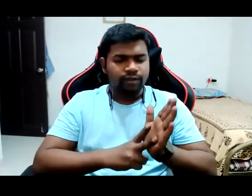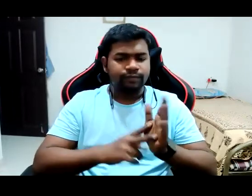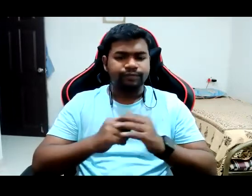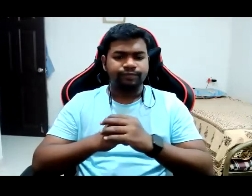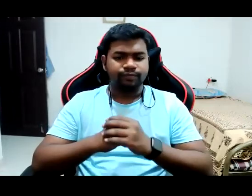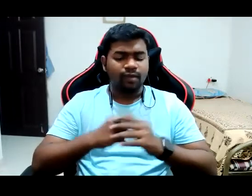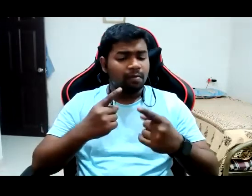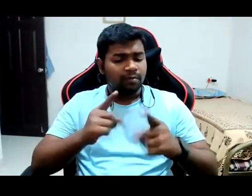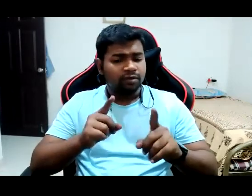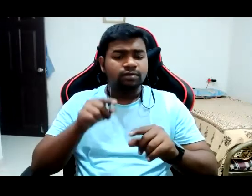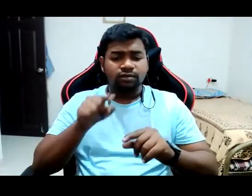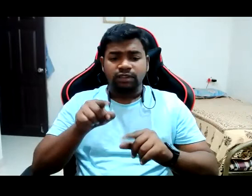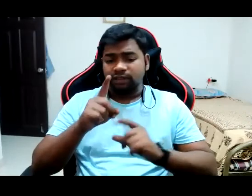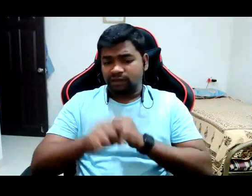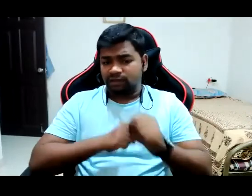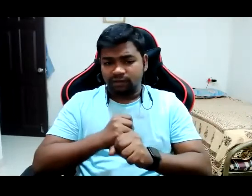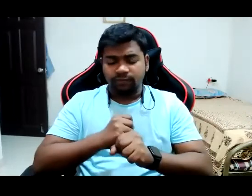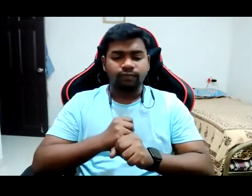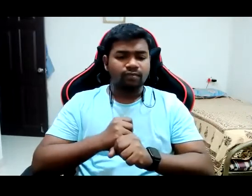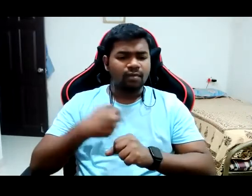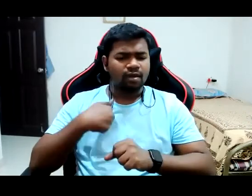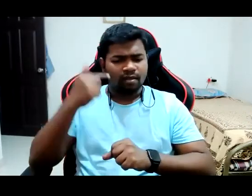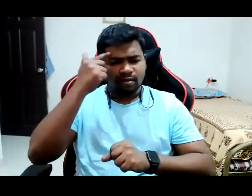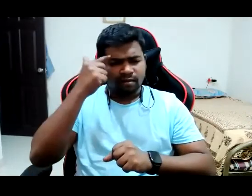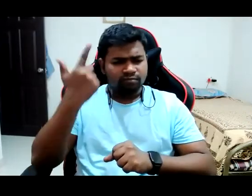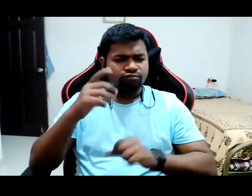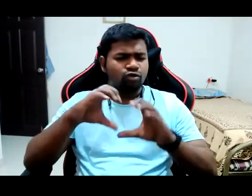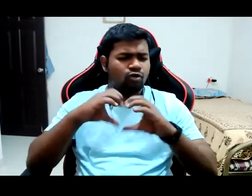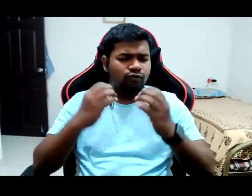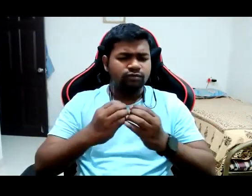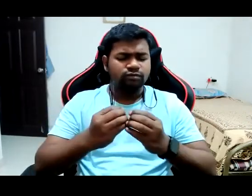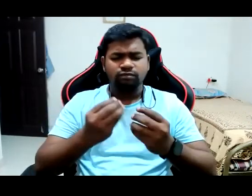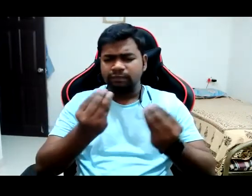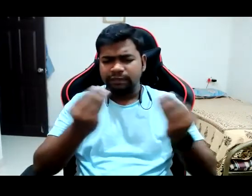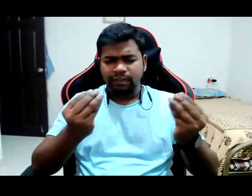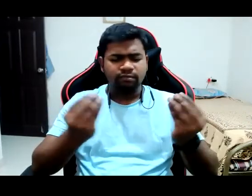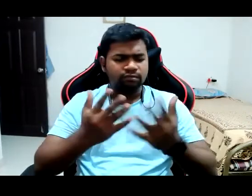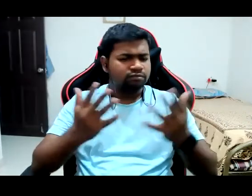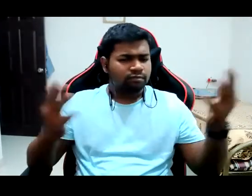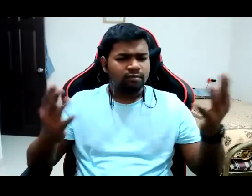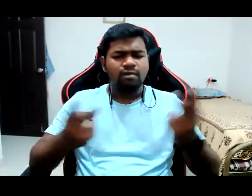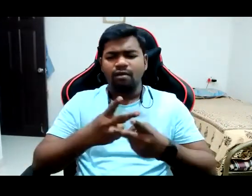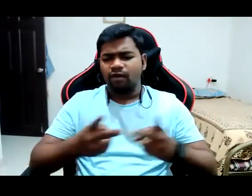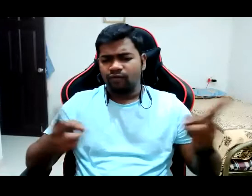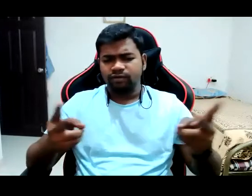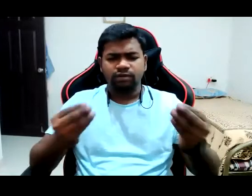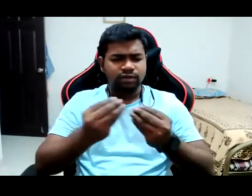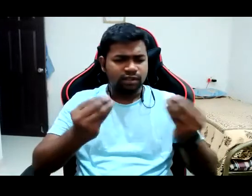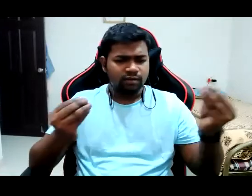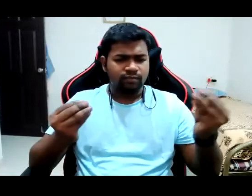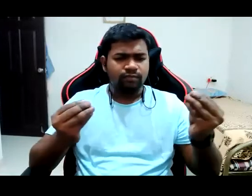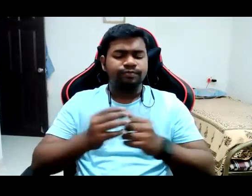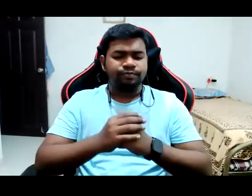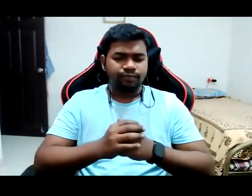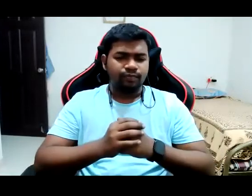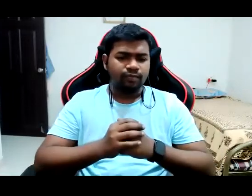But again, this year, when I think about Confluence, there are a couple of things that are happening differently, and a couple of components that are,